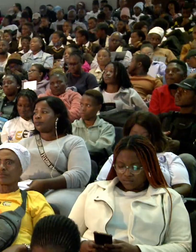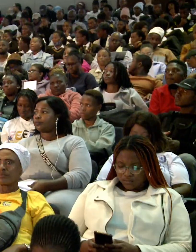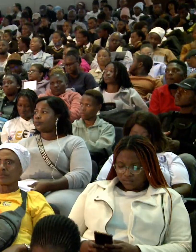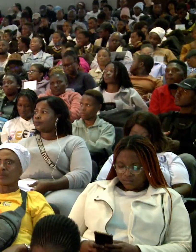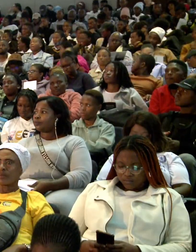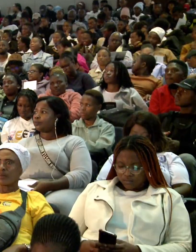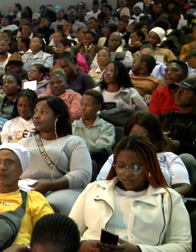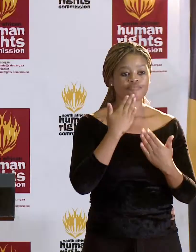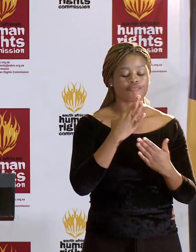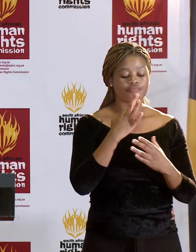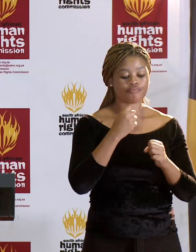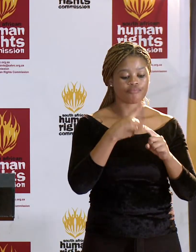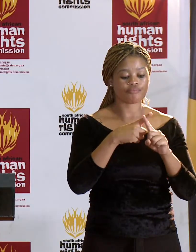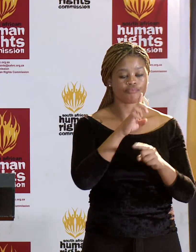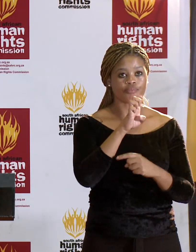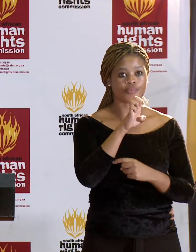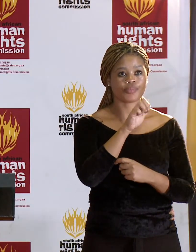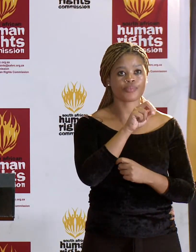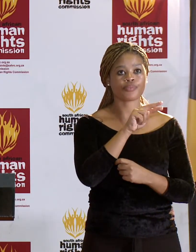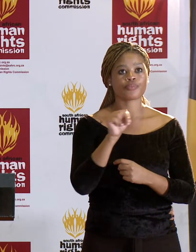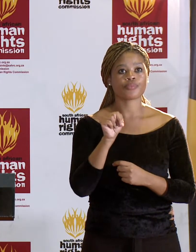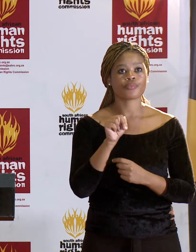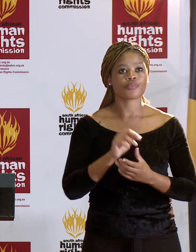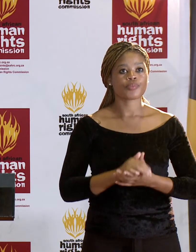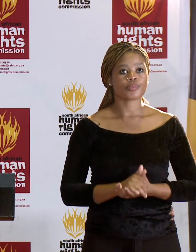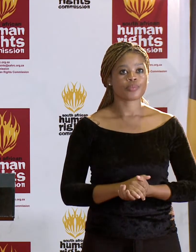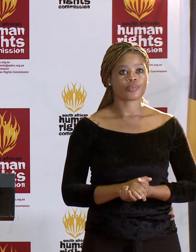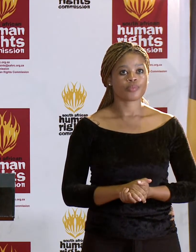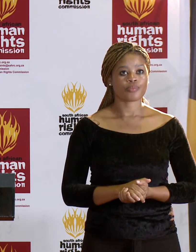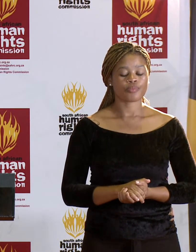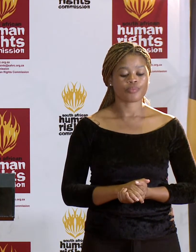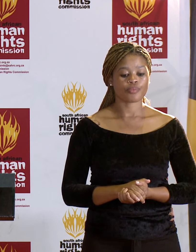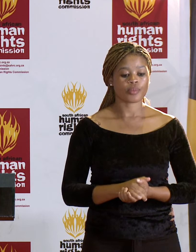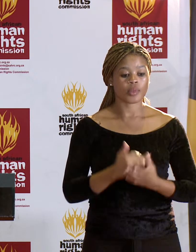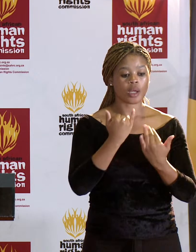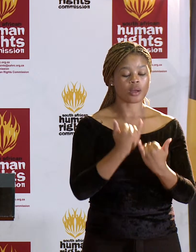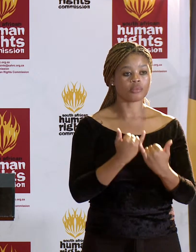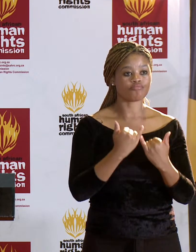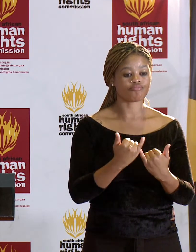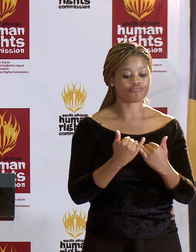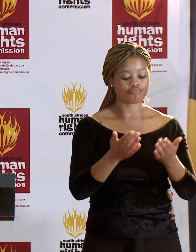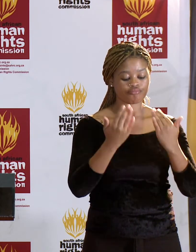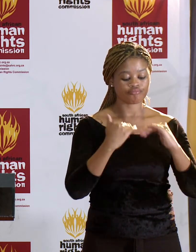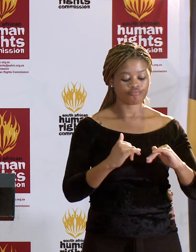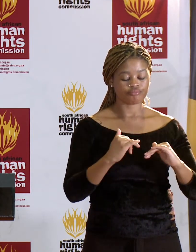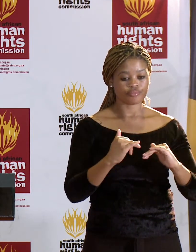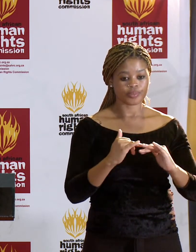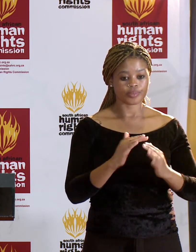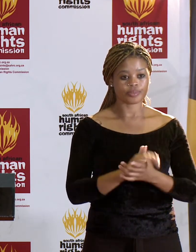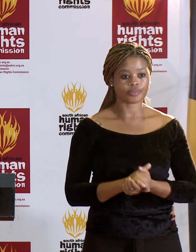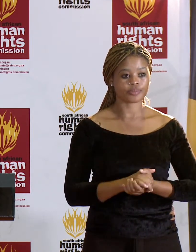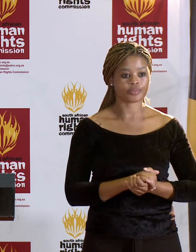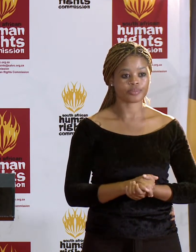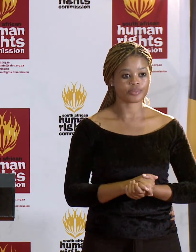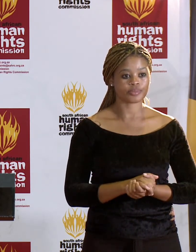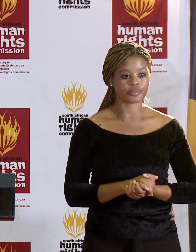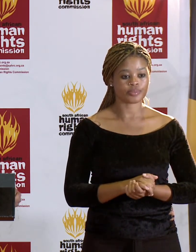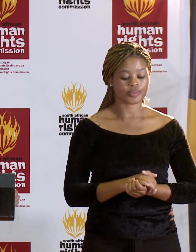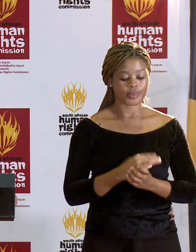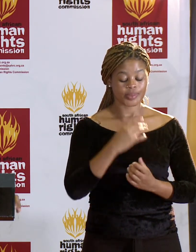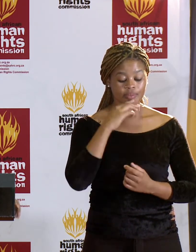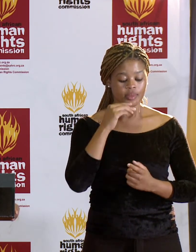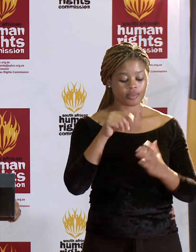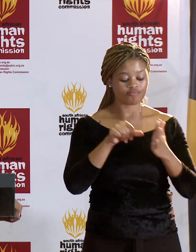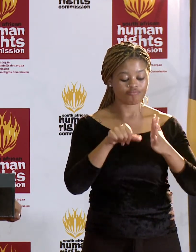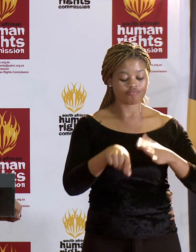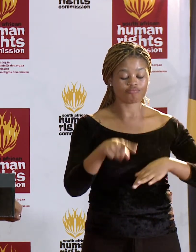Thank you, Executive Dean Maseko. Okay, so we're now moving to the main course of the day